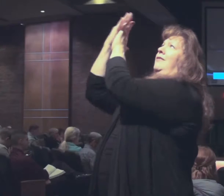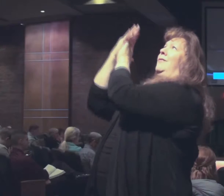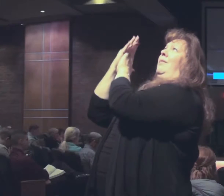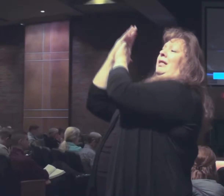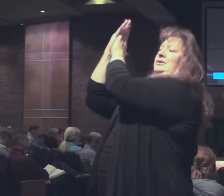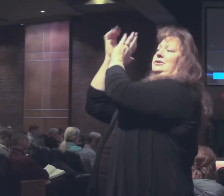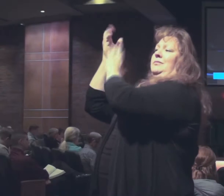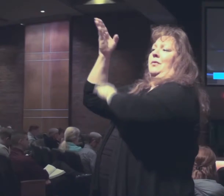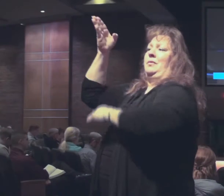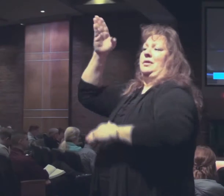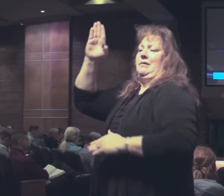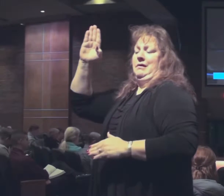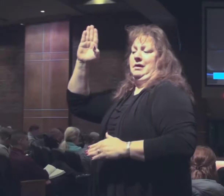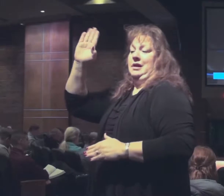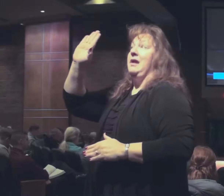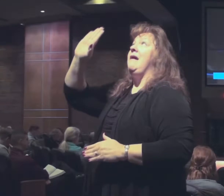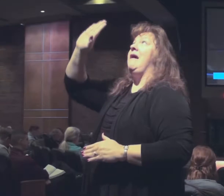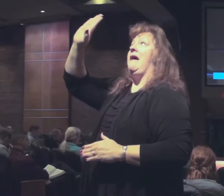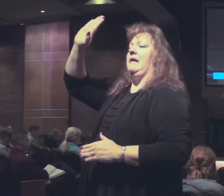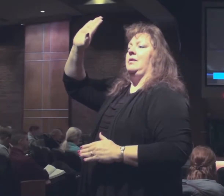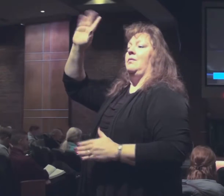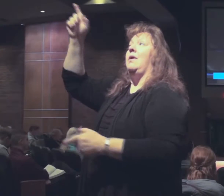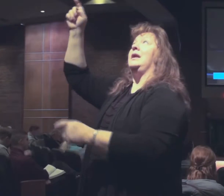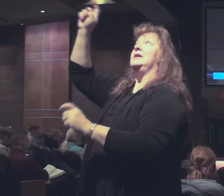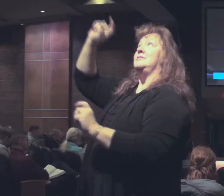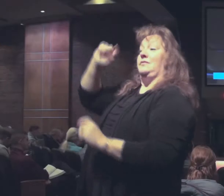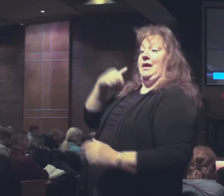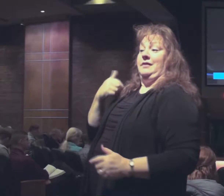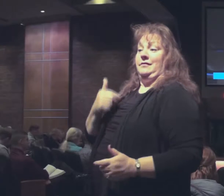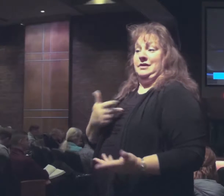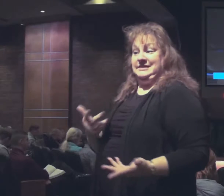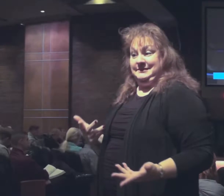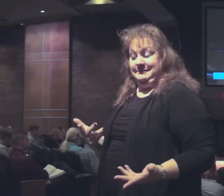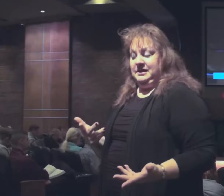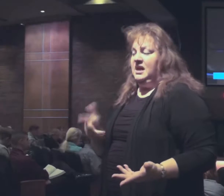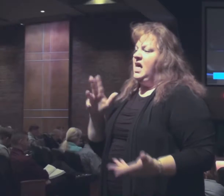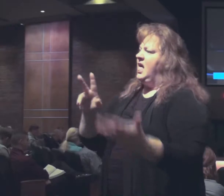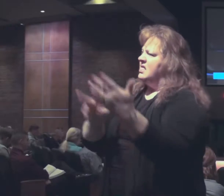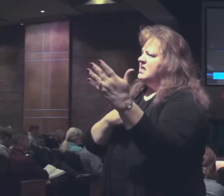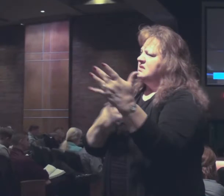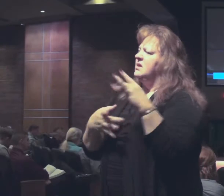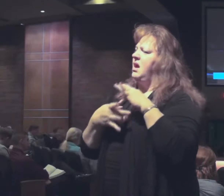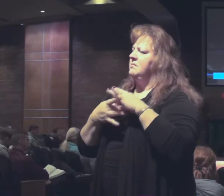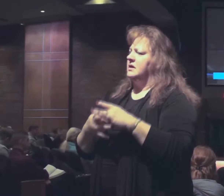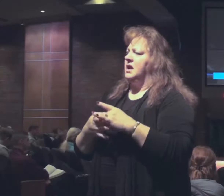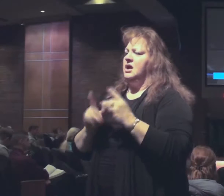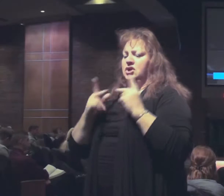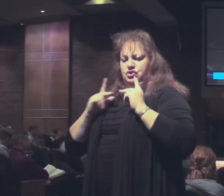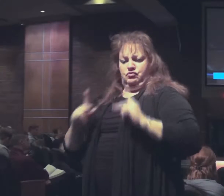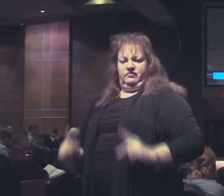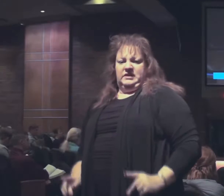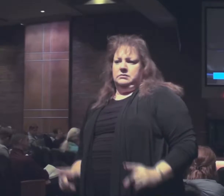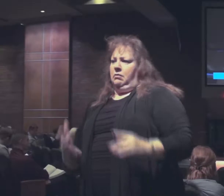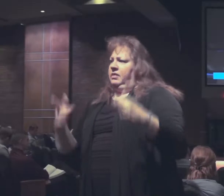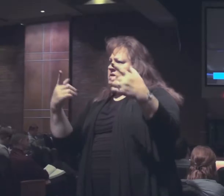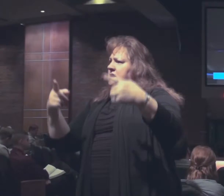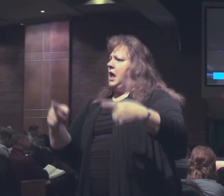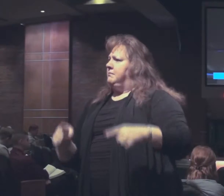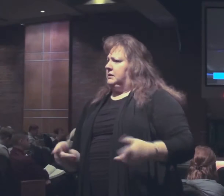with God and His provision. Naturally, these Psalms are tied to certain physical events.